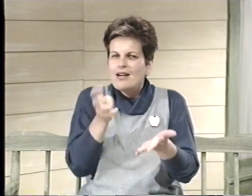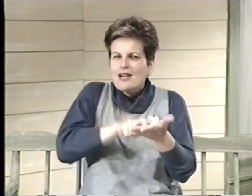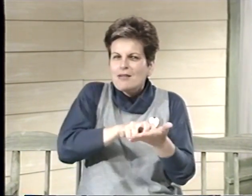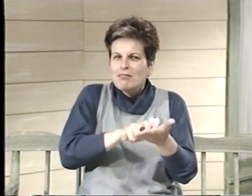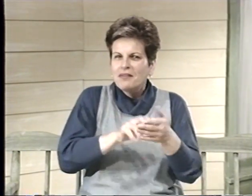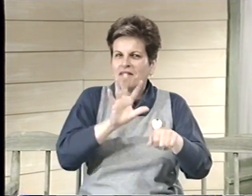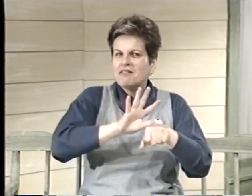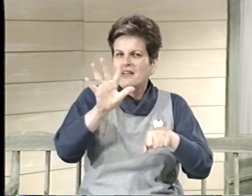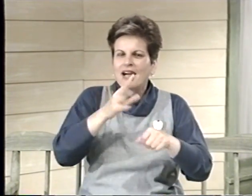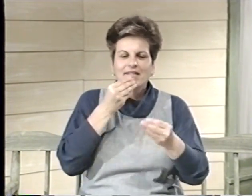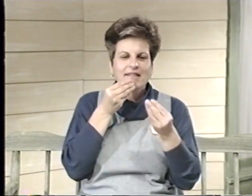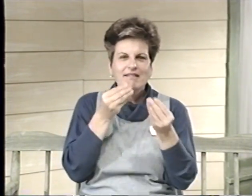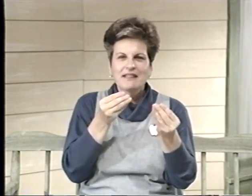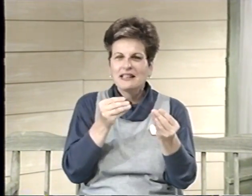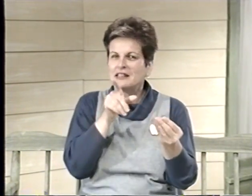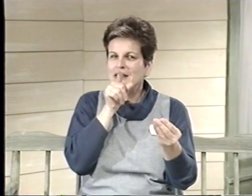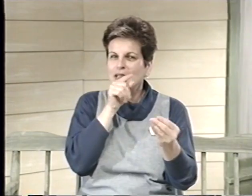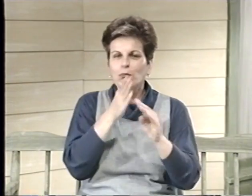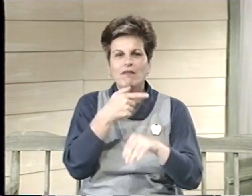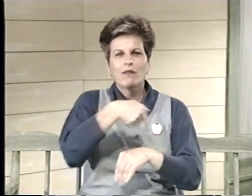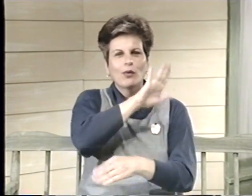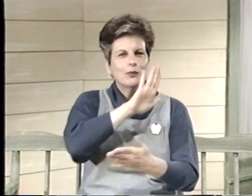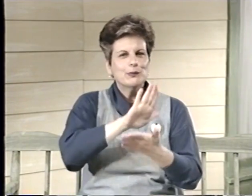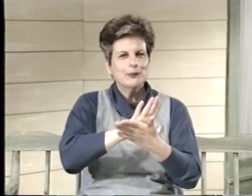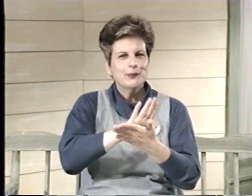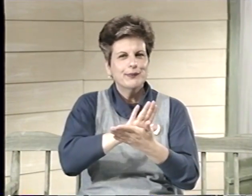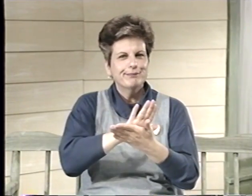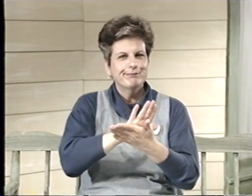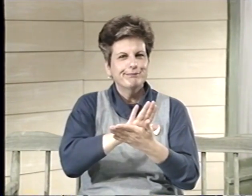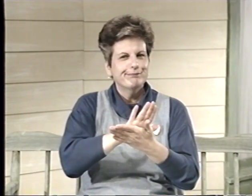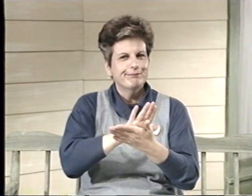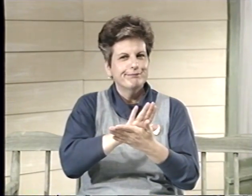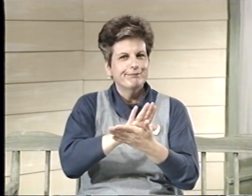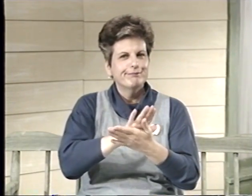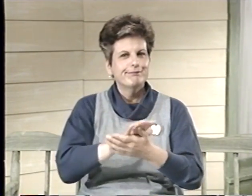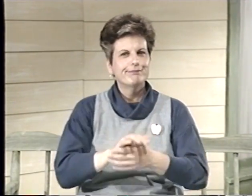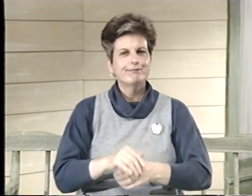don't have to get up at 5 a.m. to feed the chickens before they go to school.